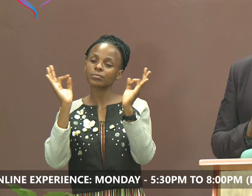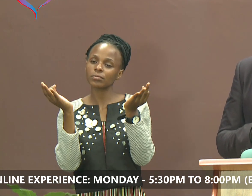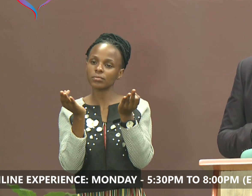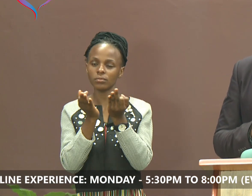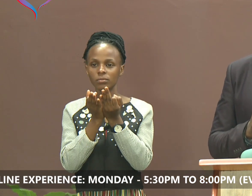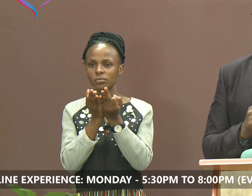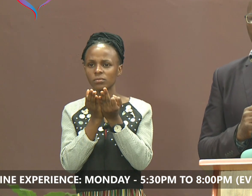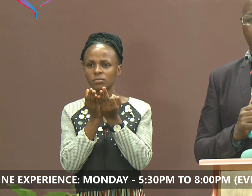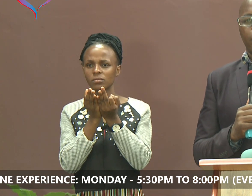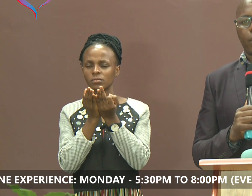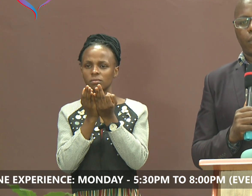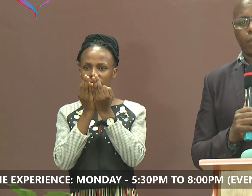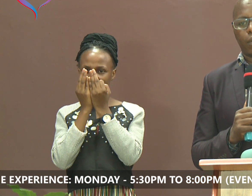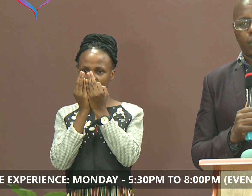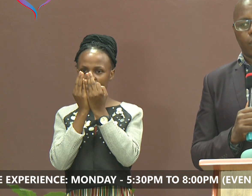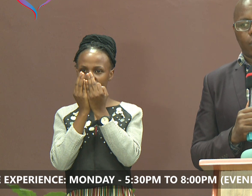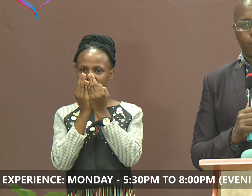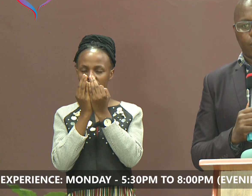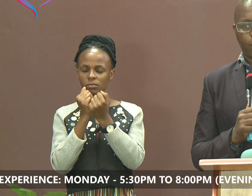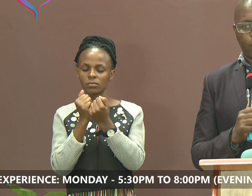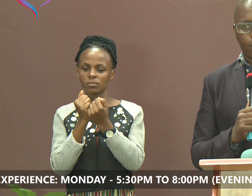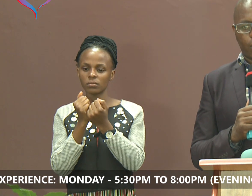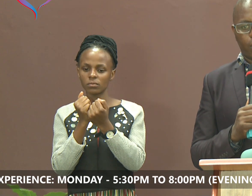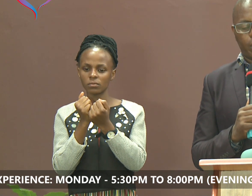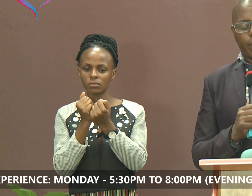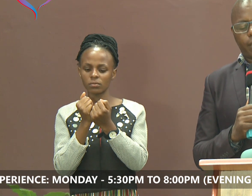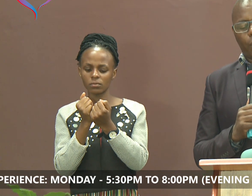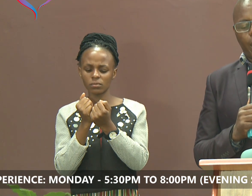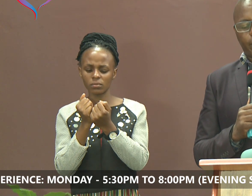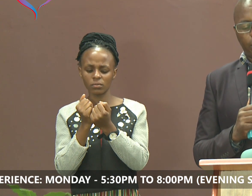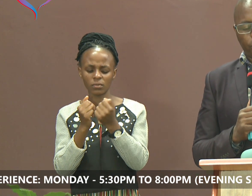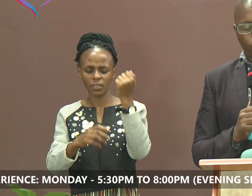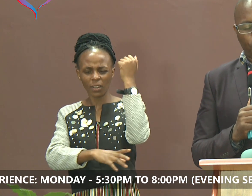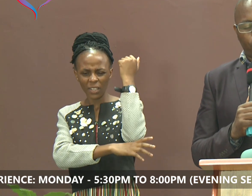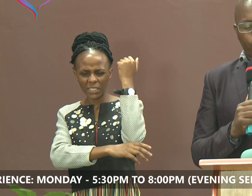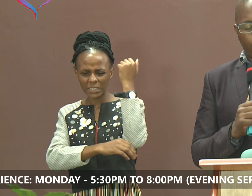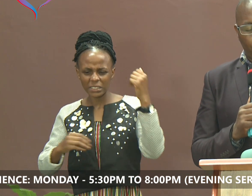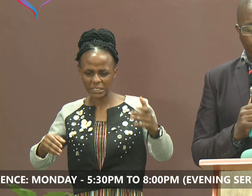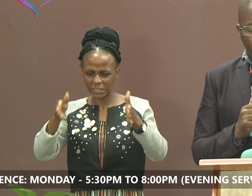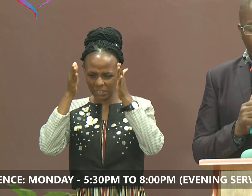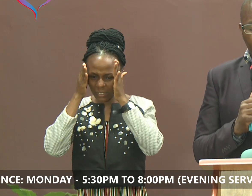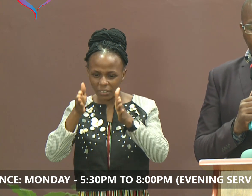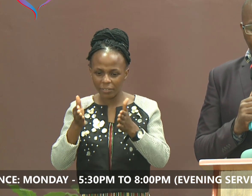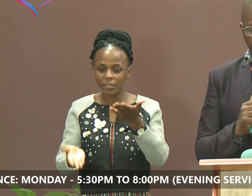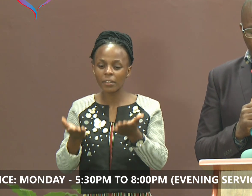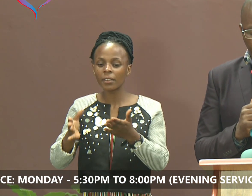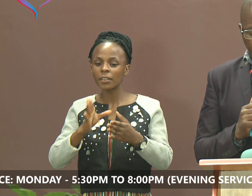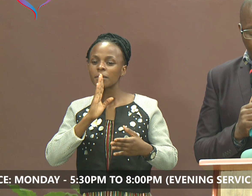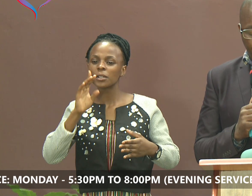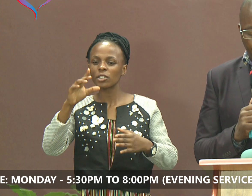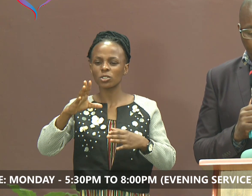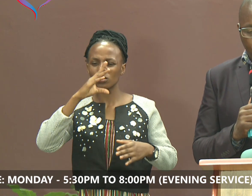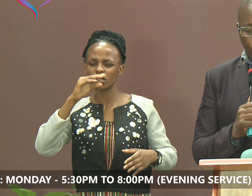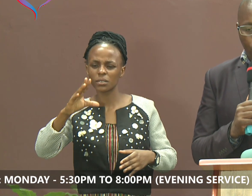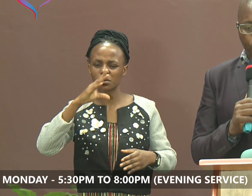nti social media ejjawo obudde bw'osobola okuwa family yo. It takes away attention. You're talking to someone and this person is